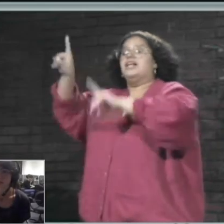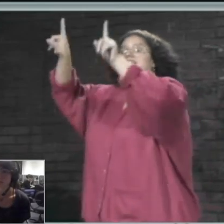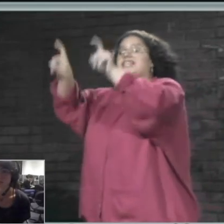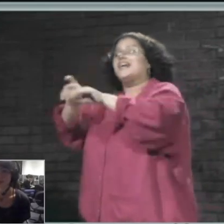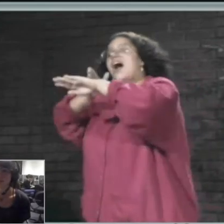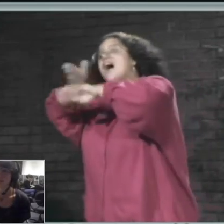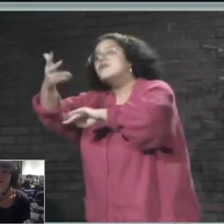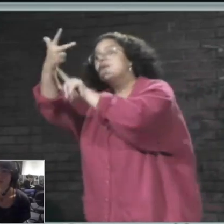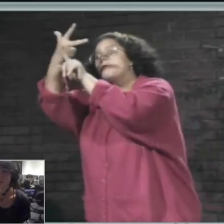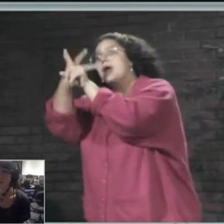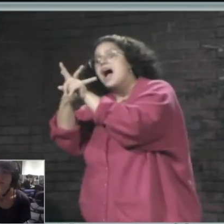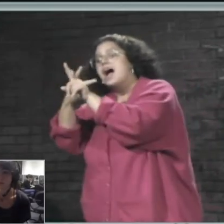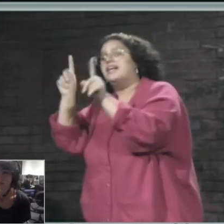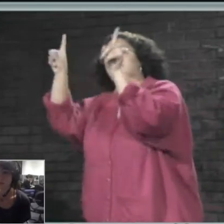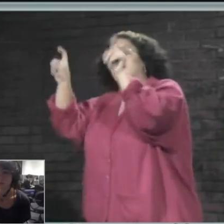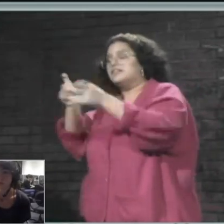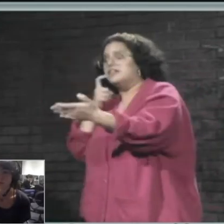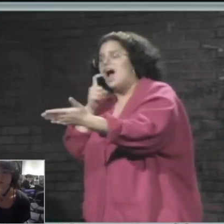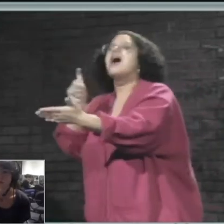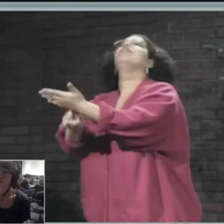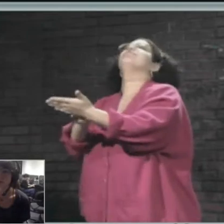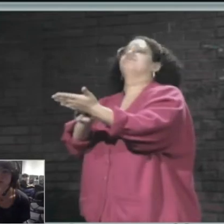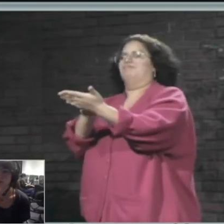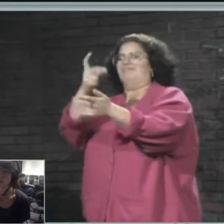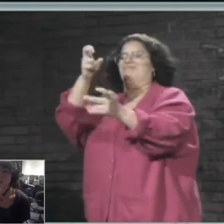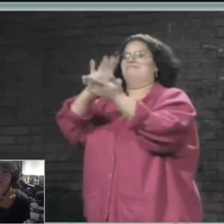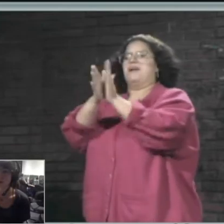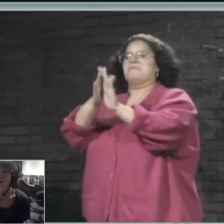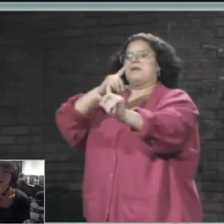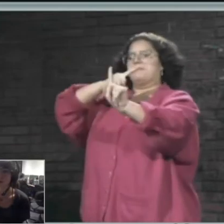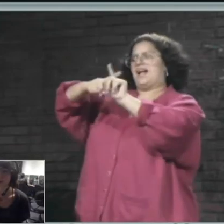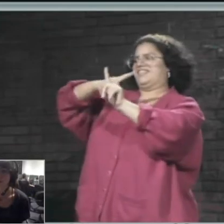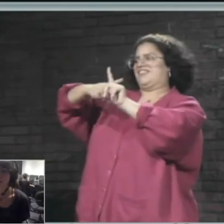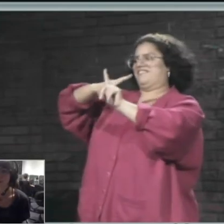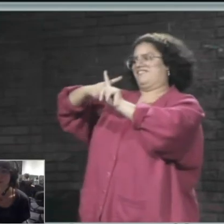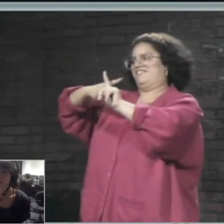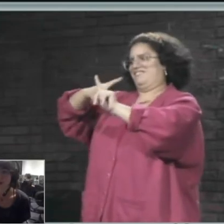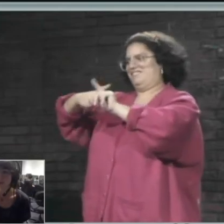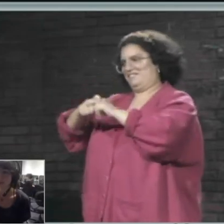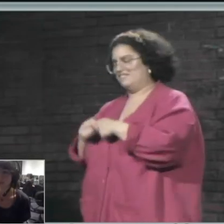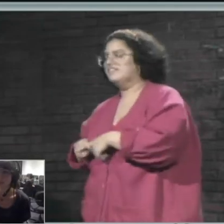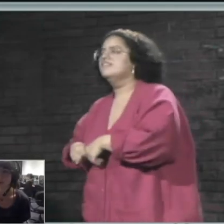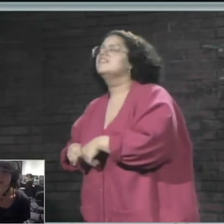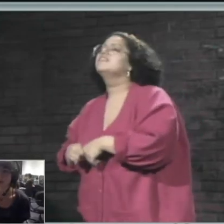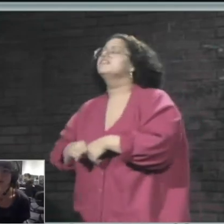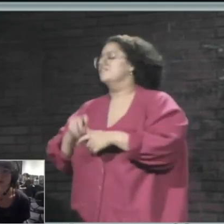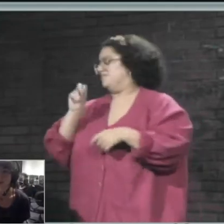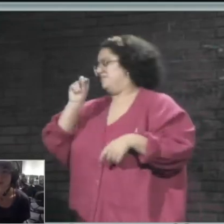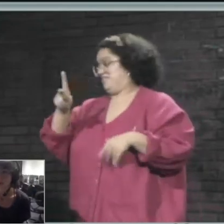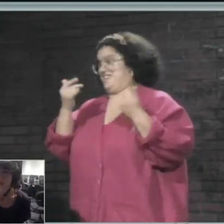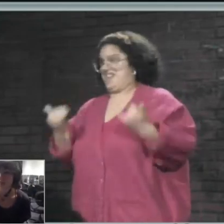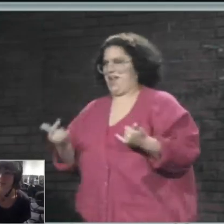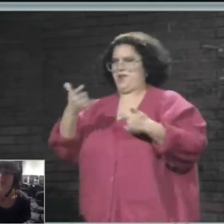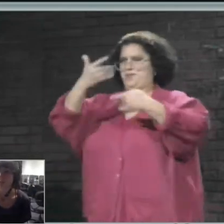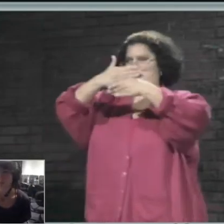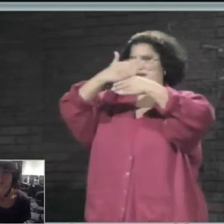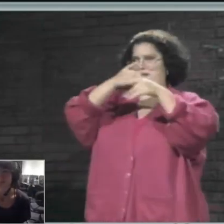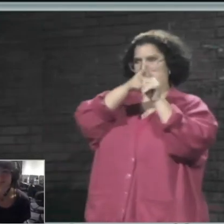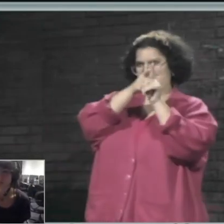continues, and then finally the window opens to where you can see that the virus is active in the body, and if you were tested again, you would be tested